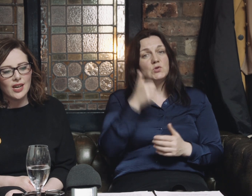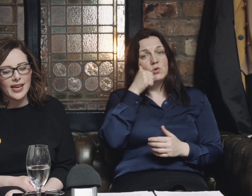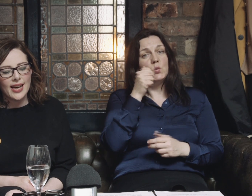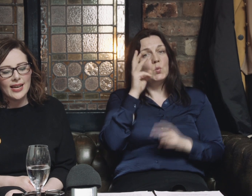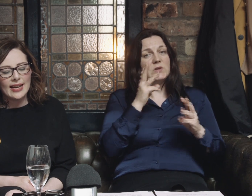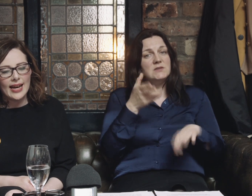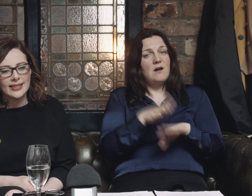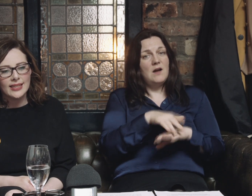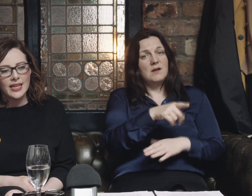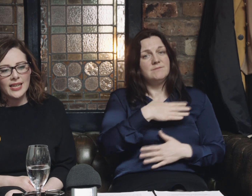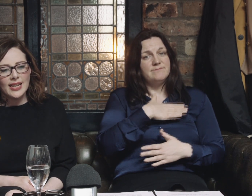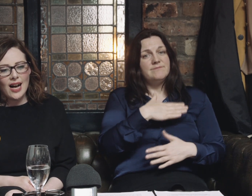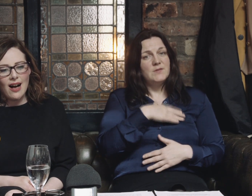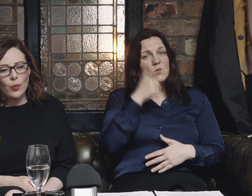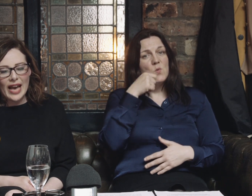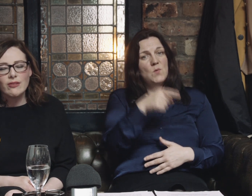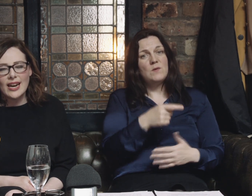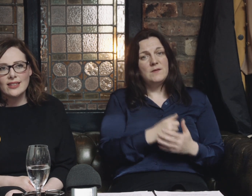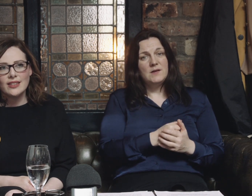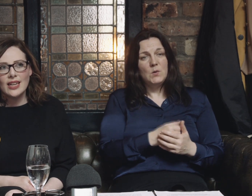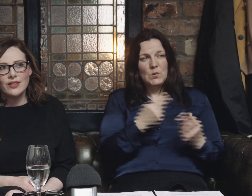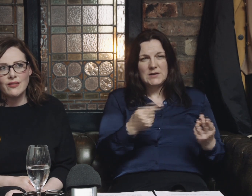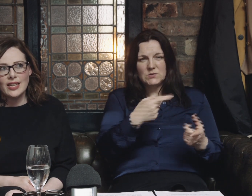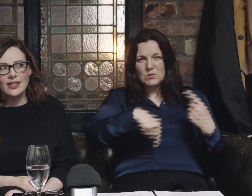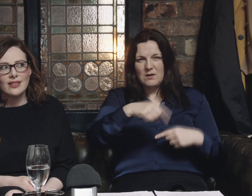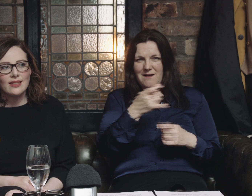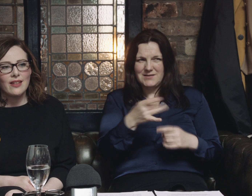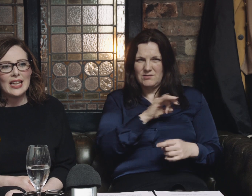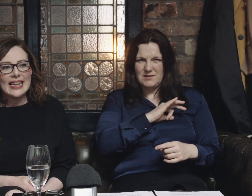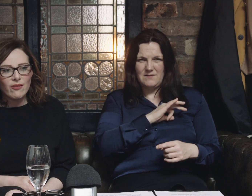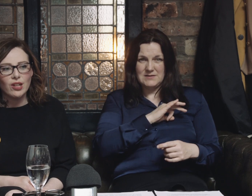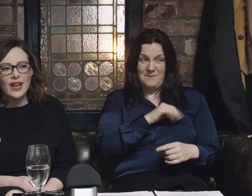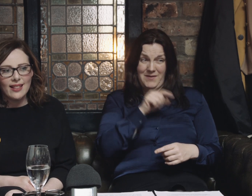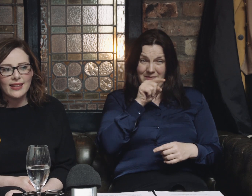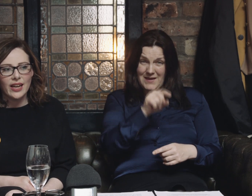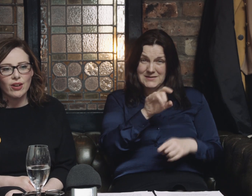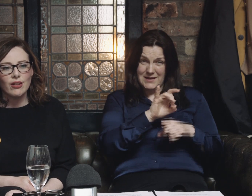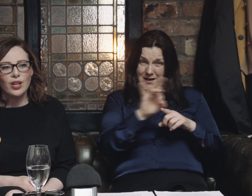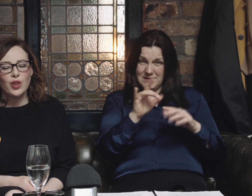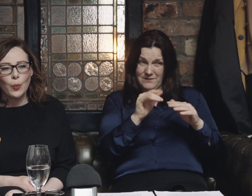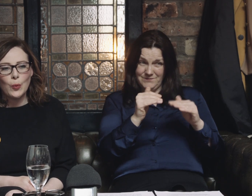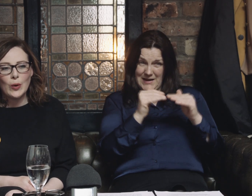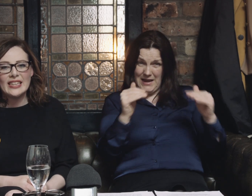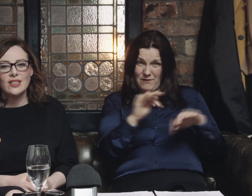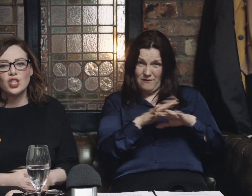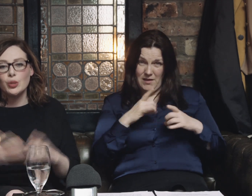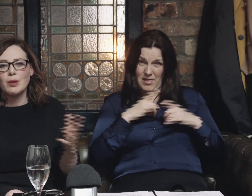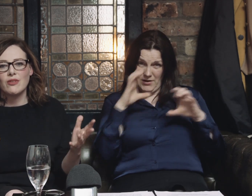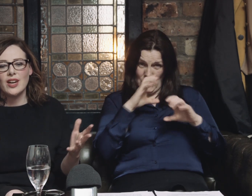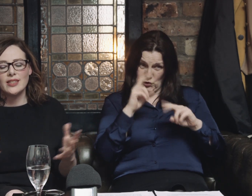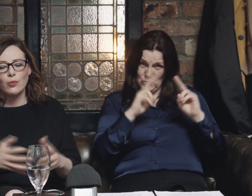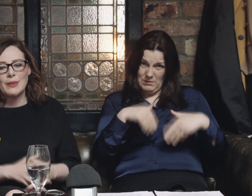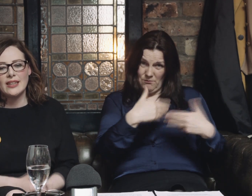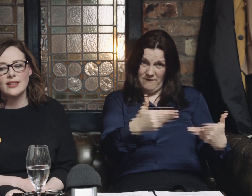was going to die. And we have to ask ourselves if this is the level of healthcare that we